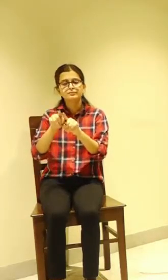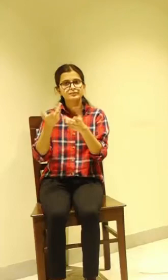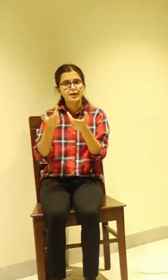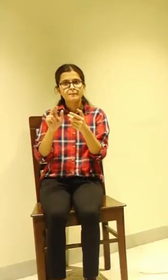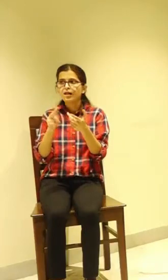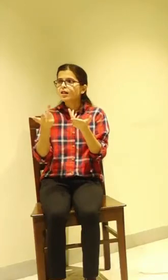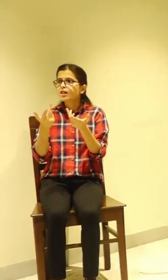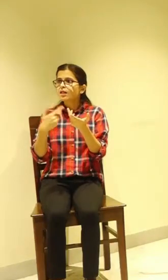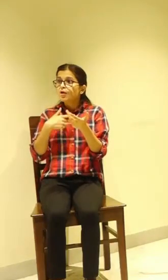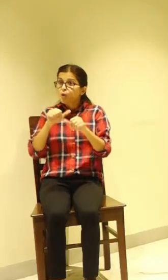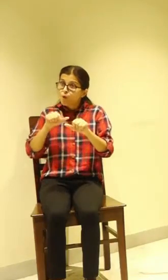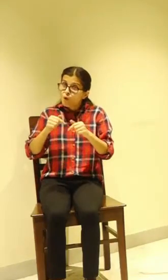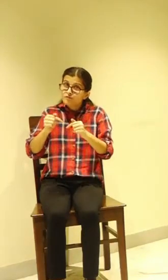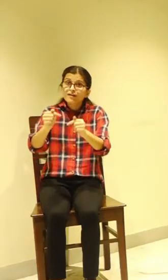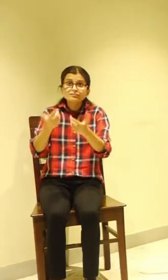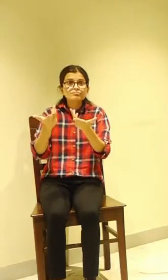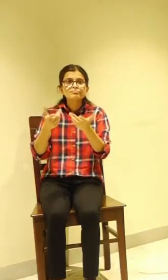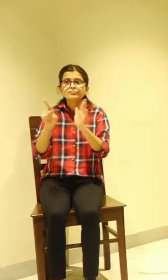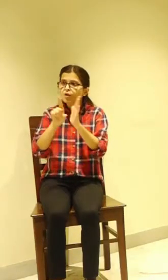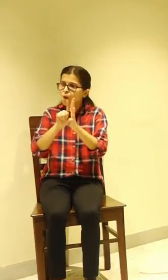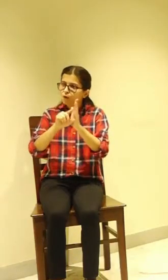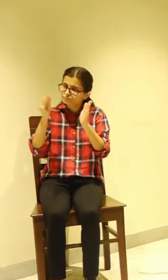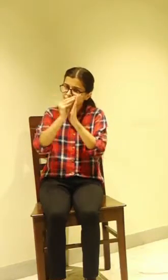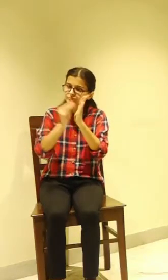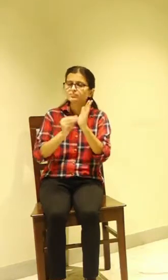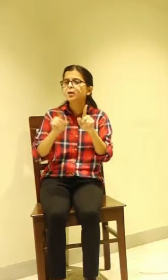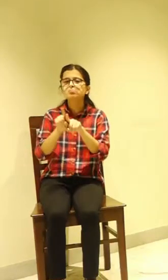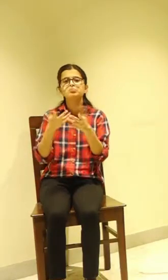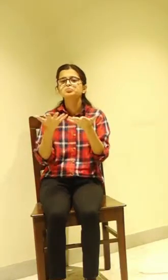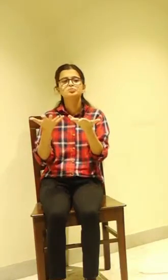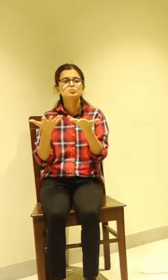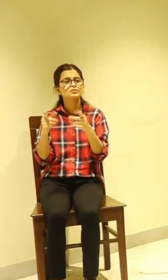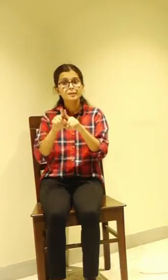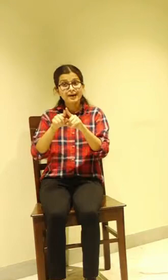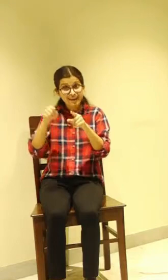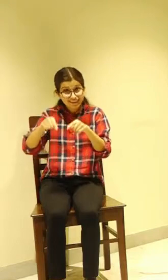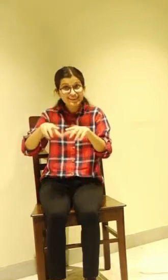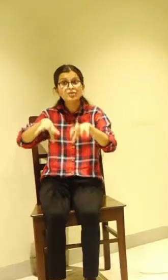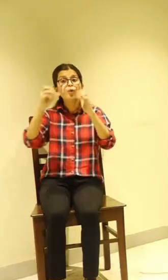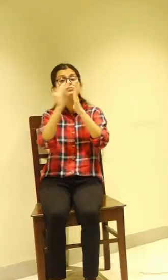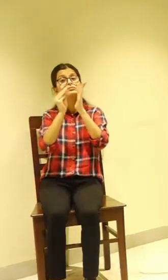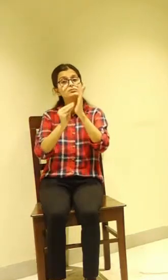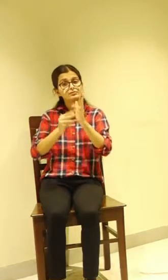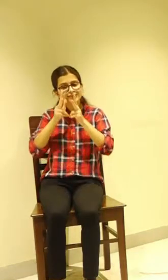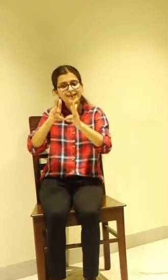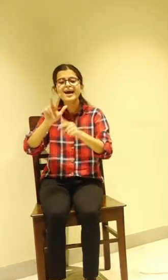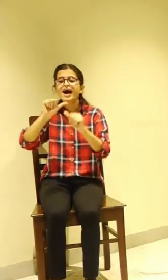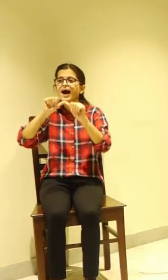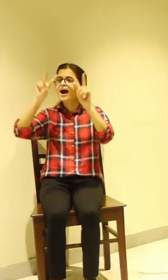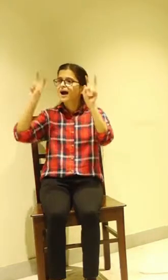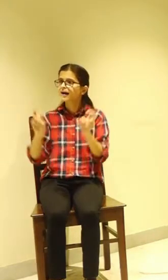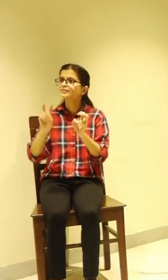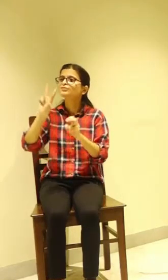taken away by law. So the obverse has to be present in the Constitution. Only then possibly could Article 21 make